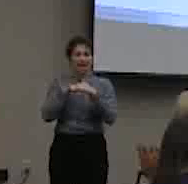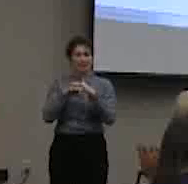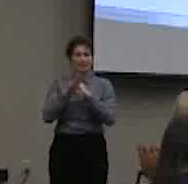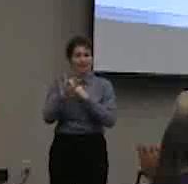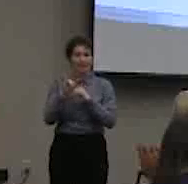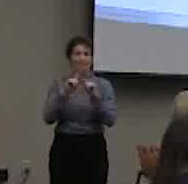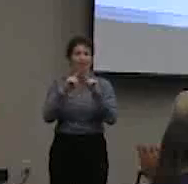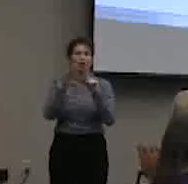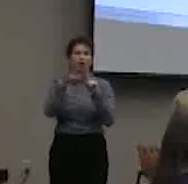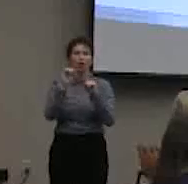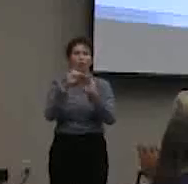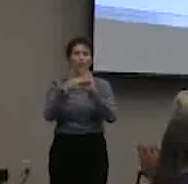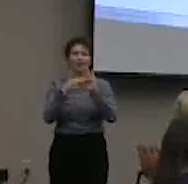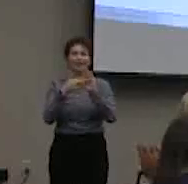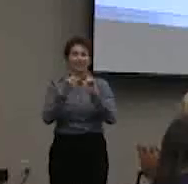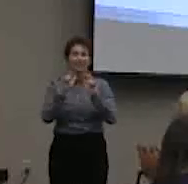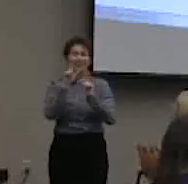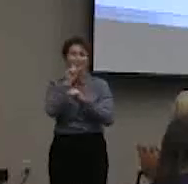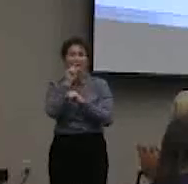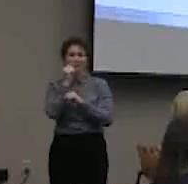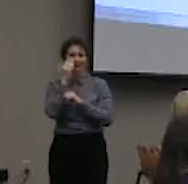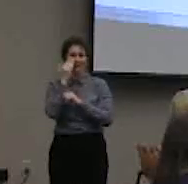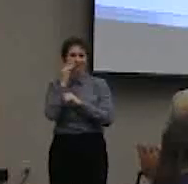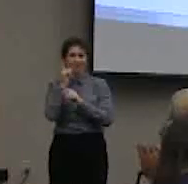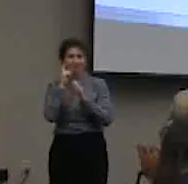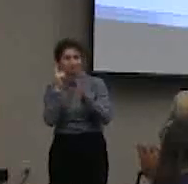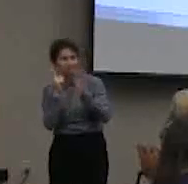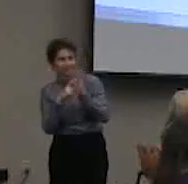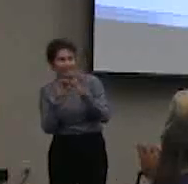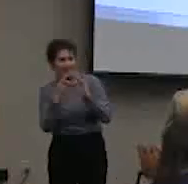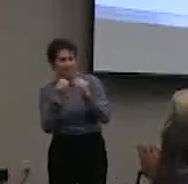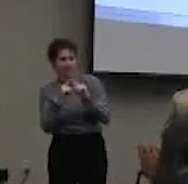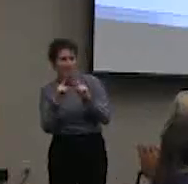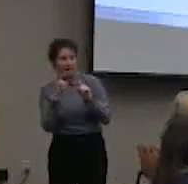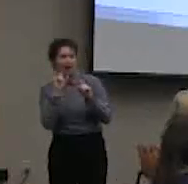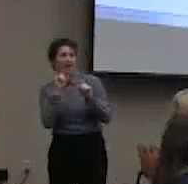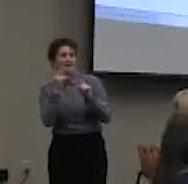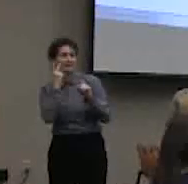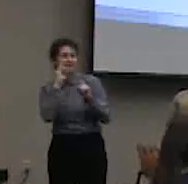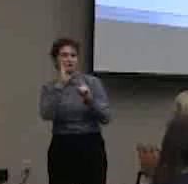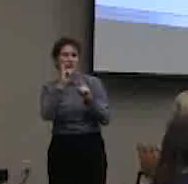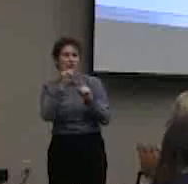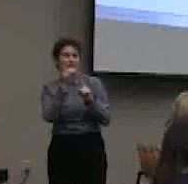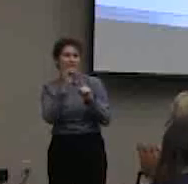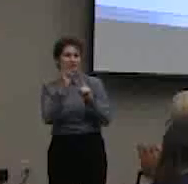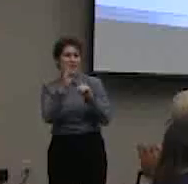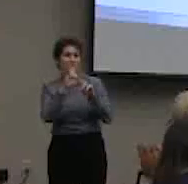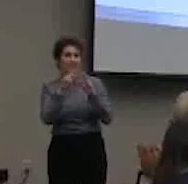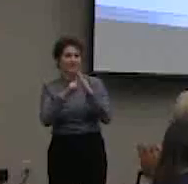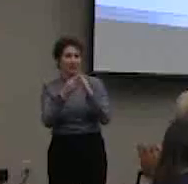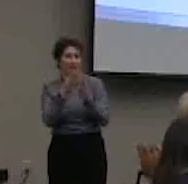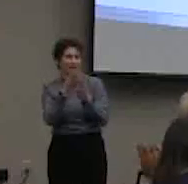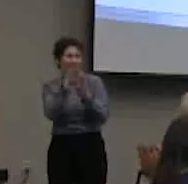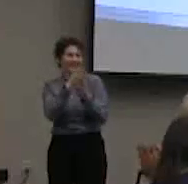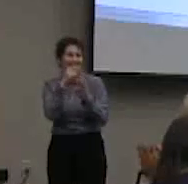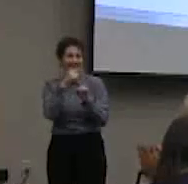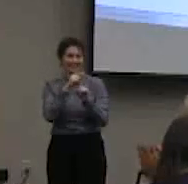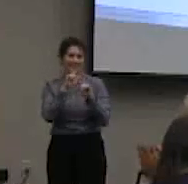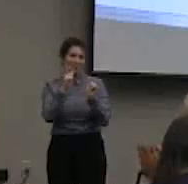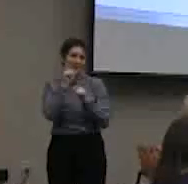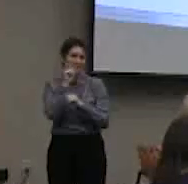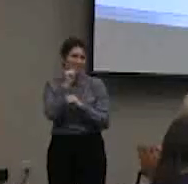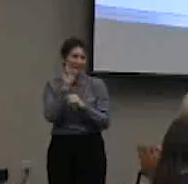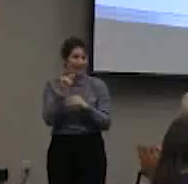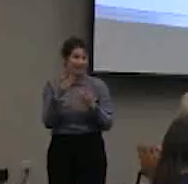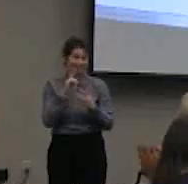Big Bird captures the family's eye, but then they see the Jefferson Ready Start right next to Big Bird, those kinds of things. So we're super excited